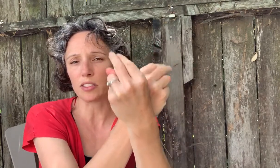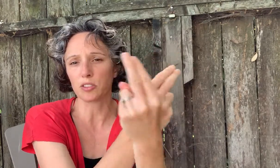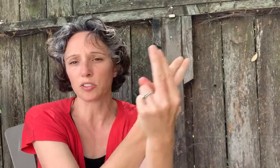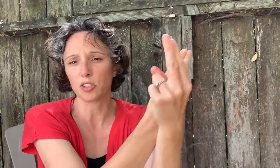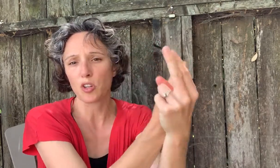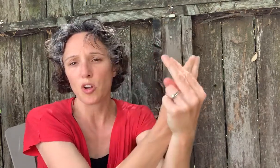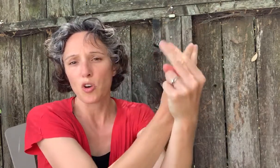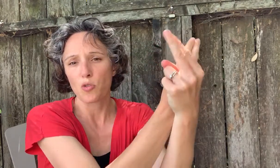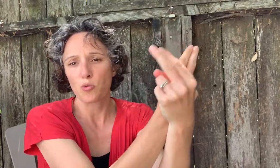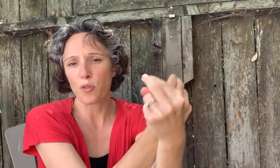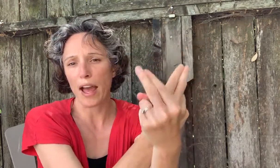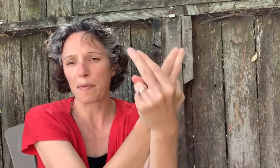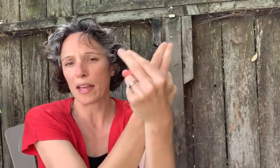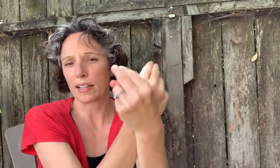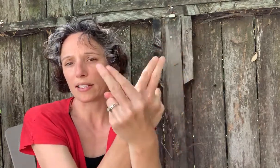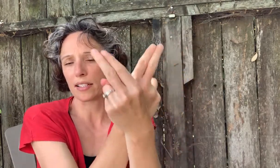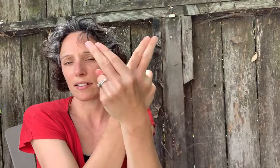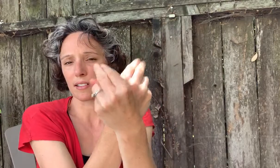ears. Rabbit.